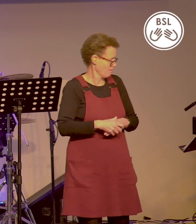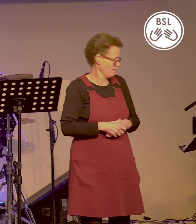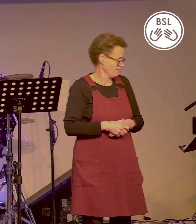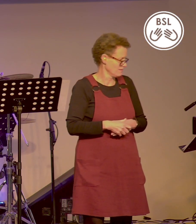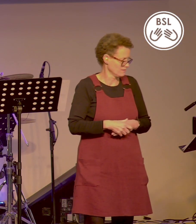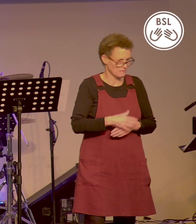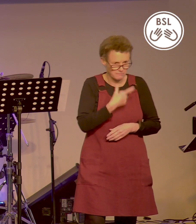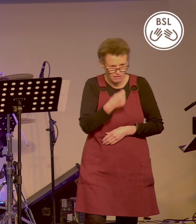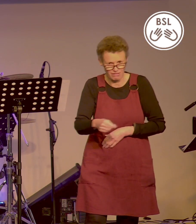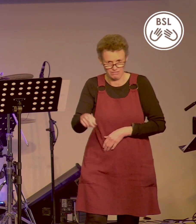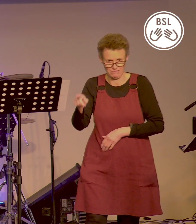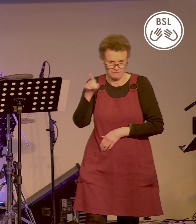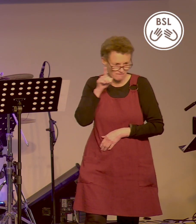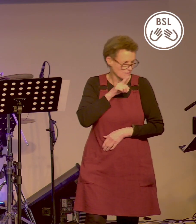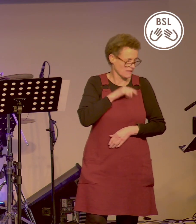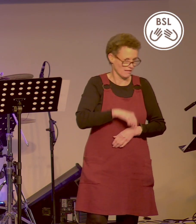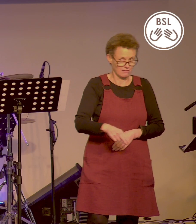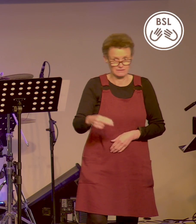Hebrews, Christians,